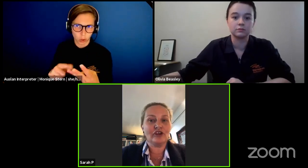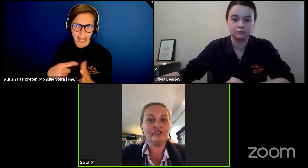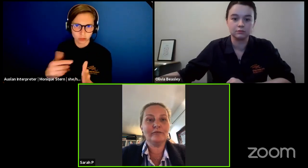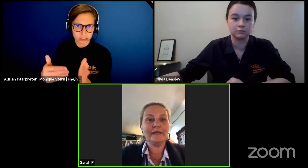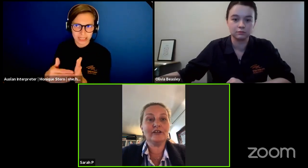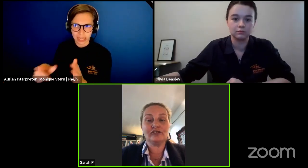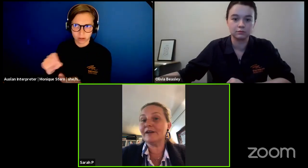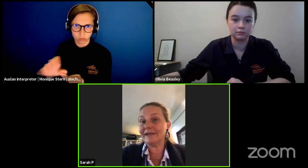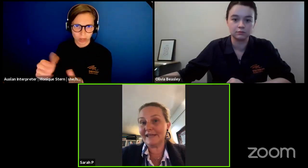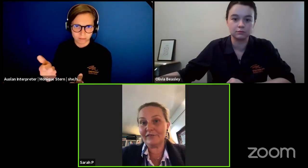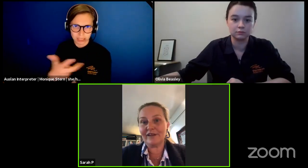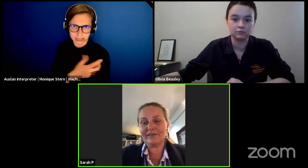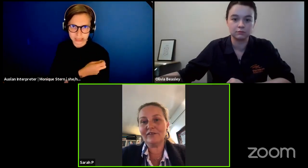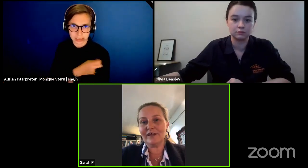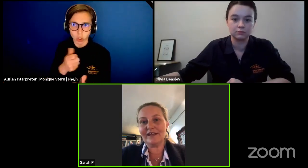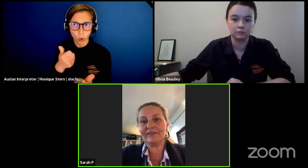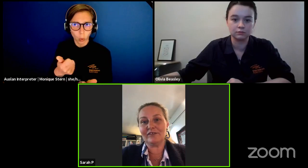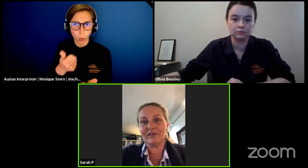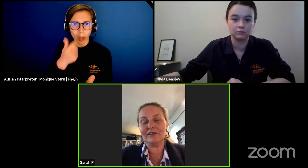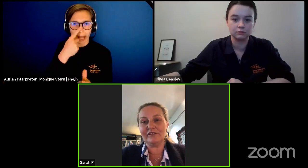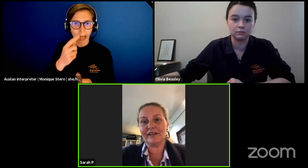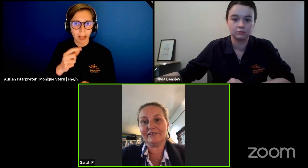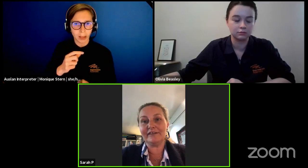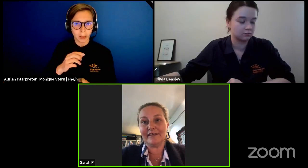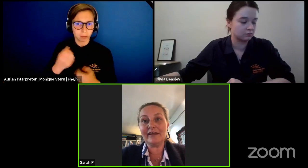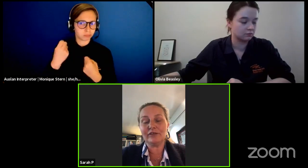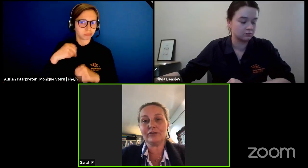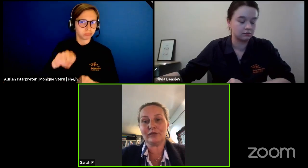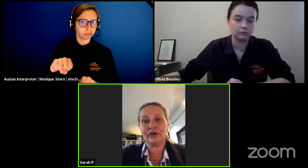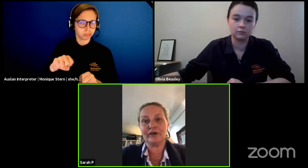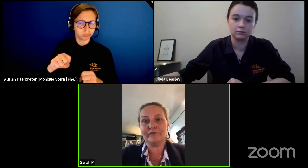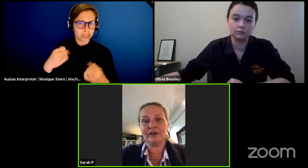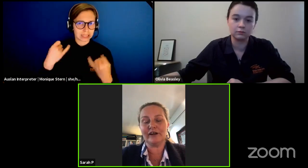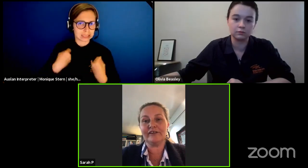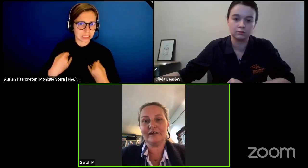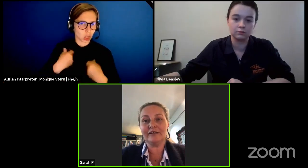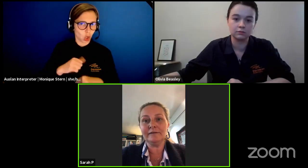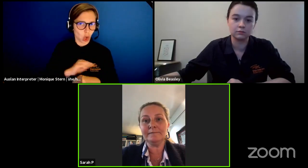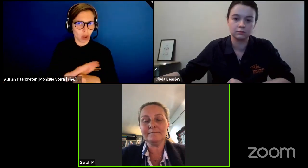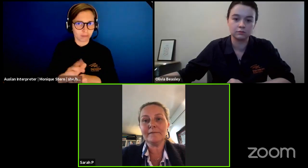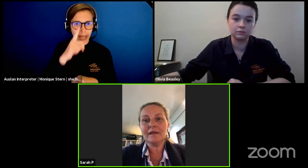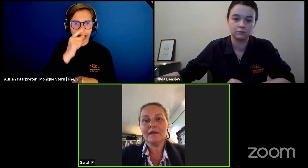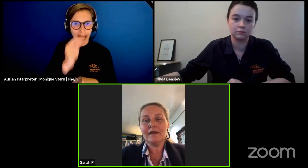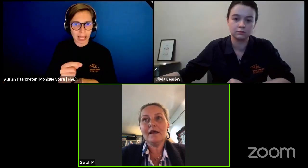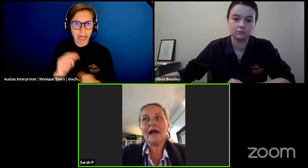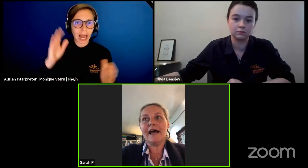So it is shown to be extremely effective against severe disease and death with COVID-19.